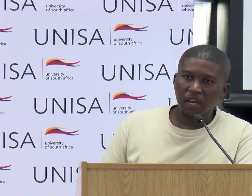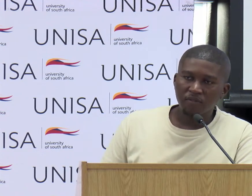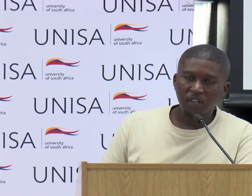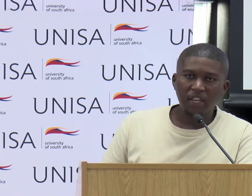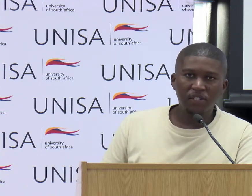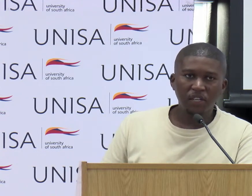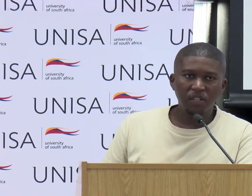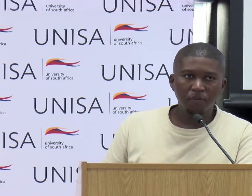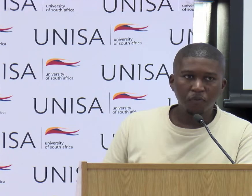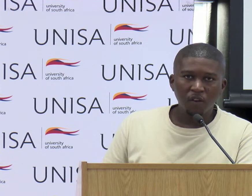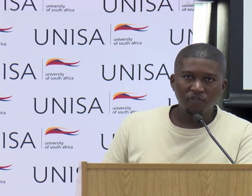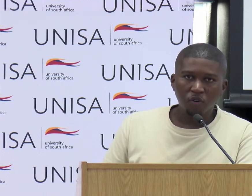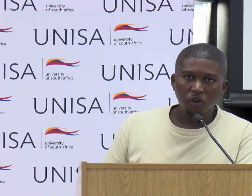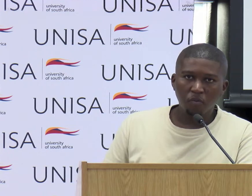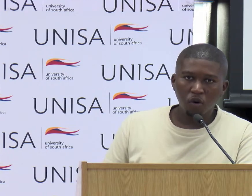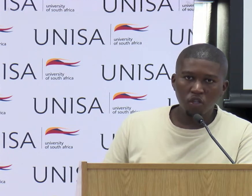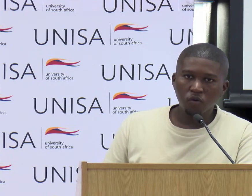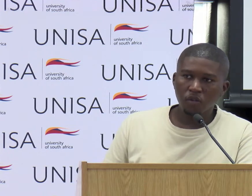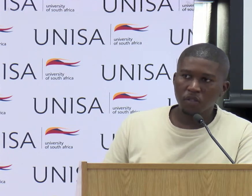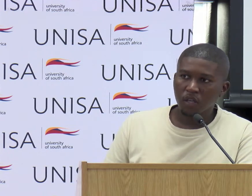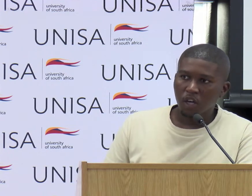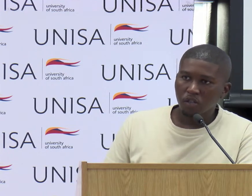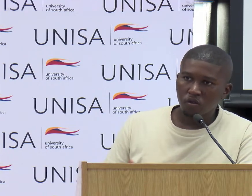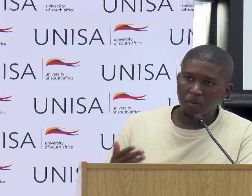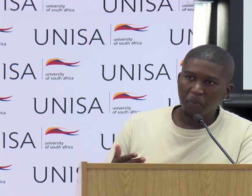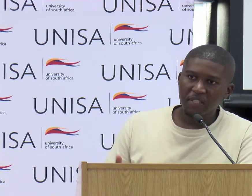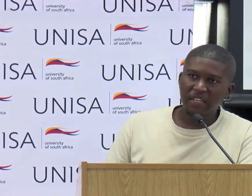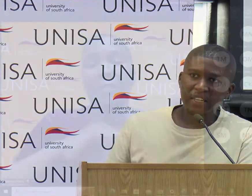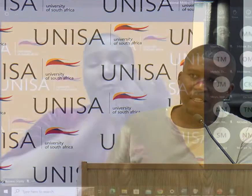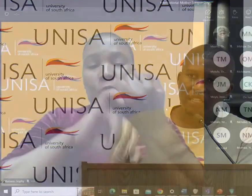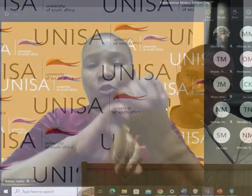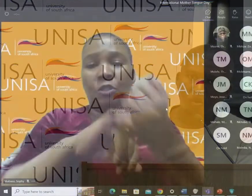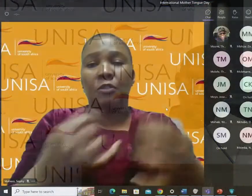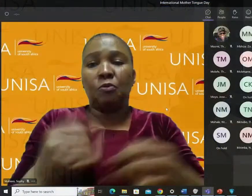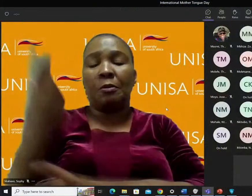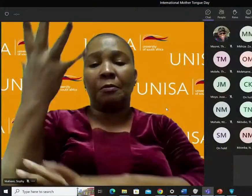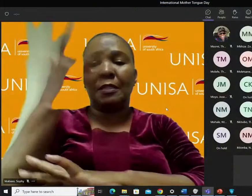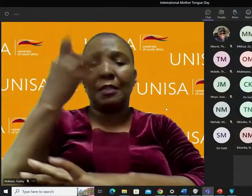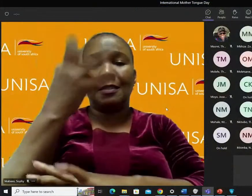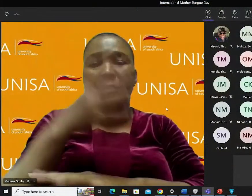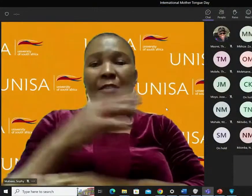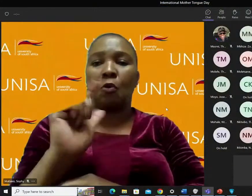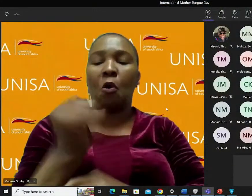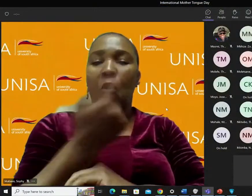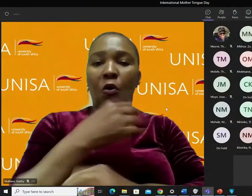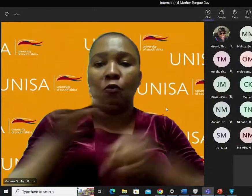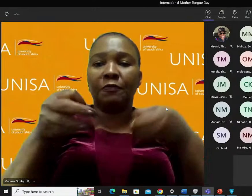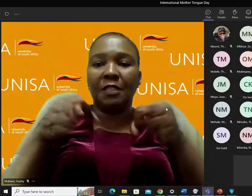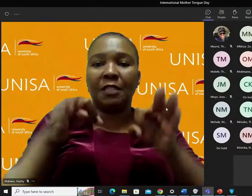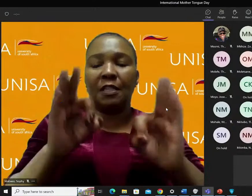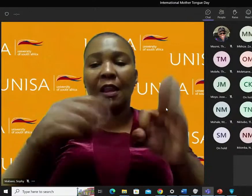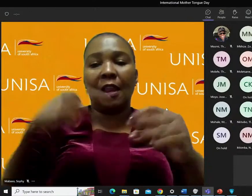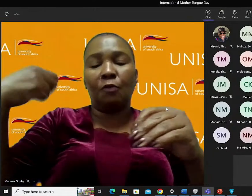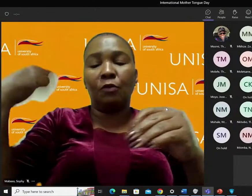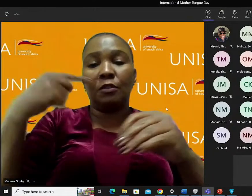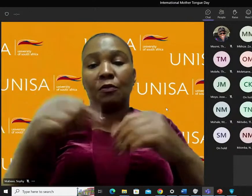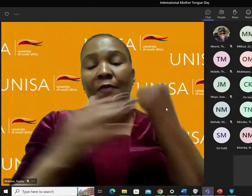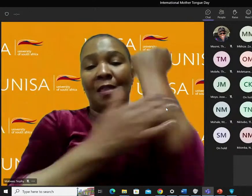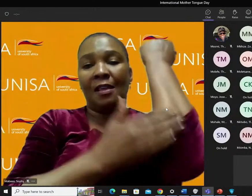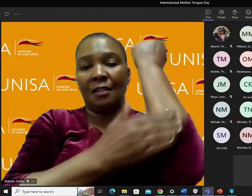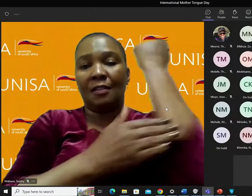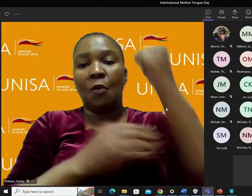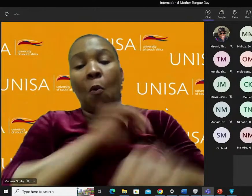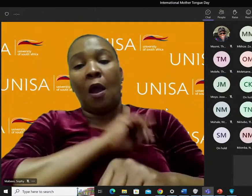had advocated for modules to be presented in all official languages of the country, so that